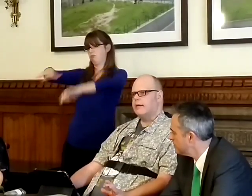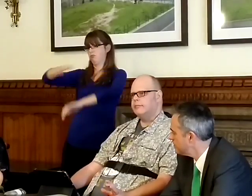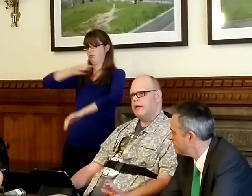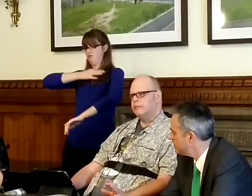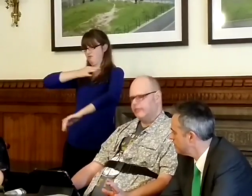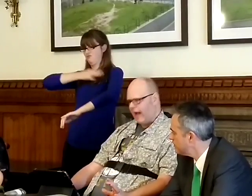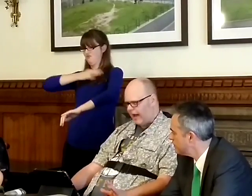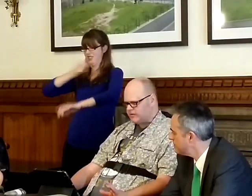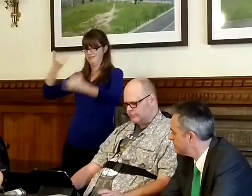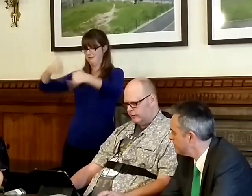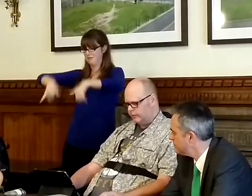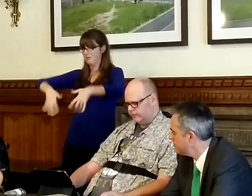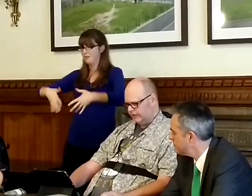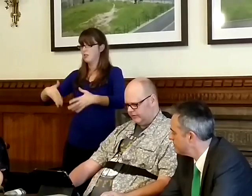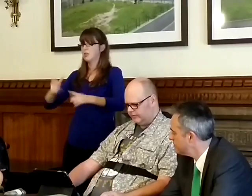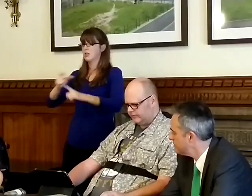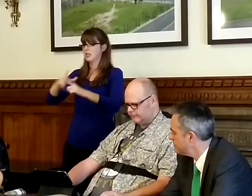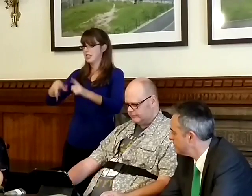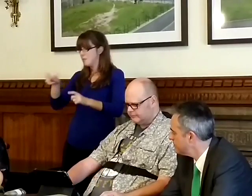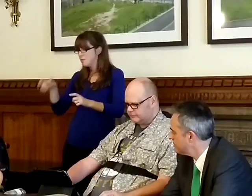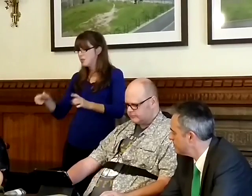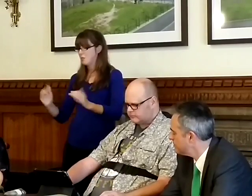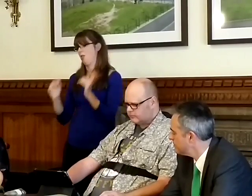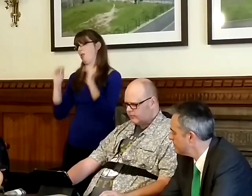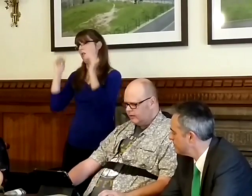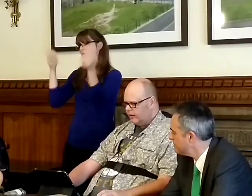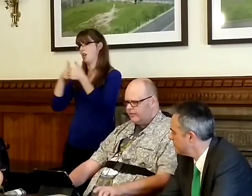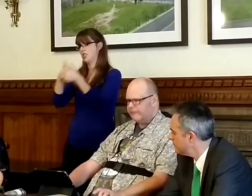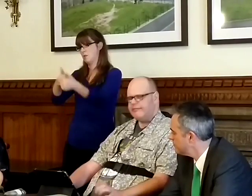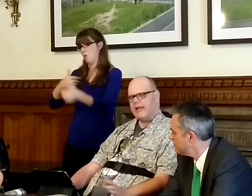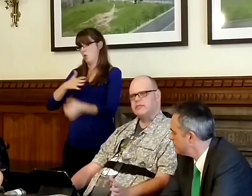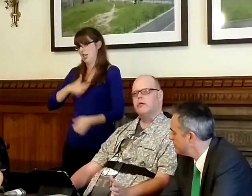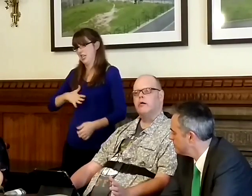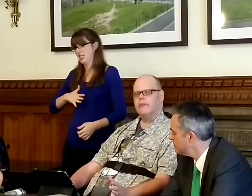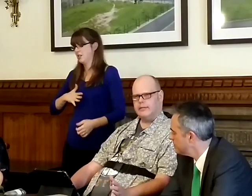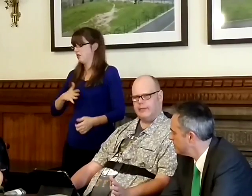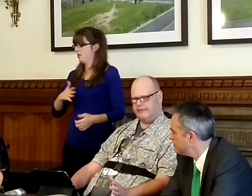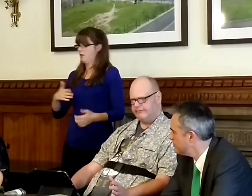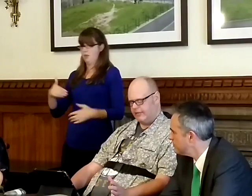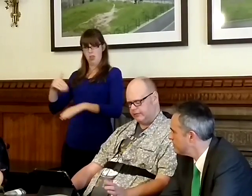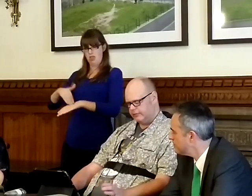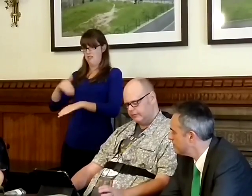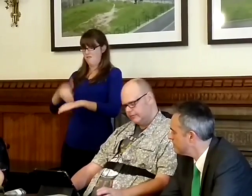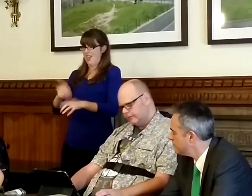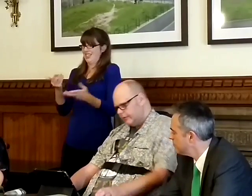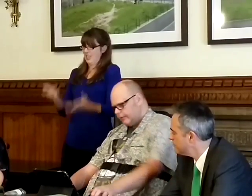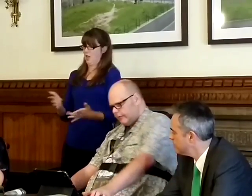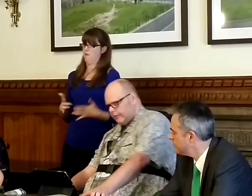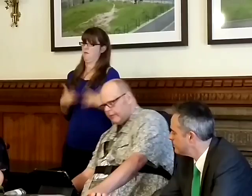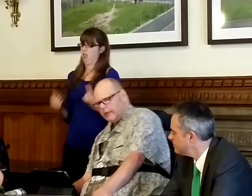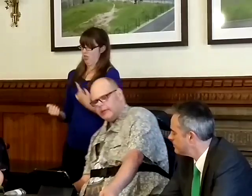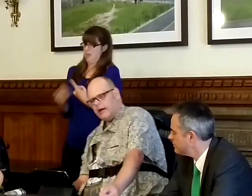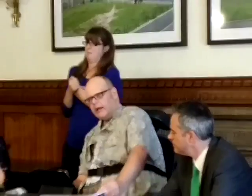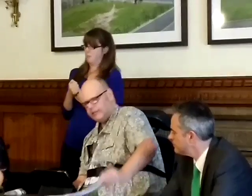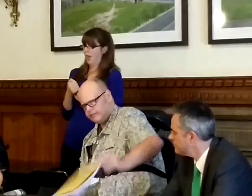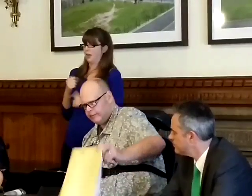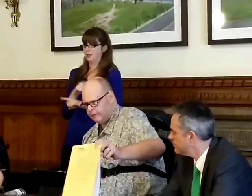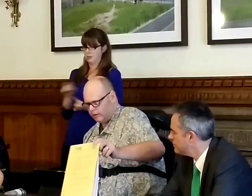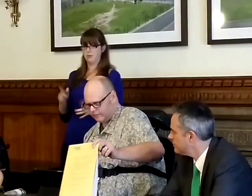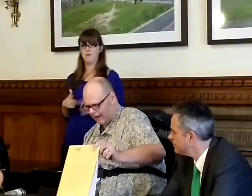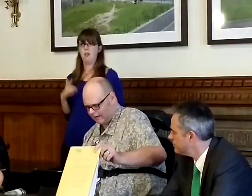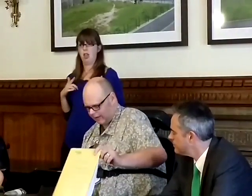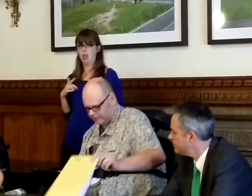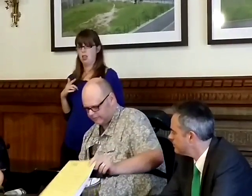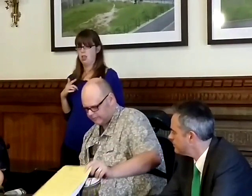For those disabled people with high support needs, the effects are already being felt. As